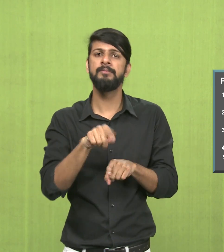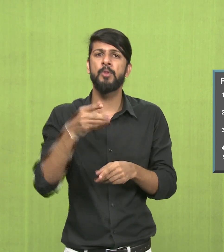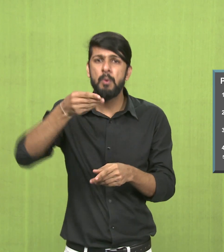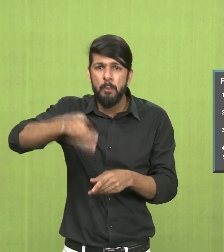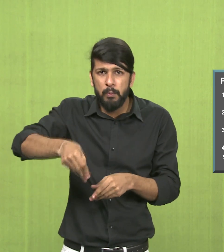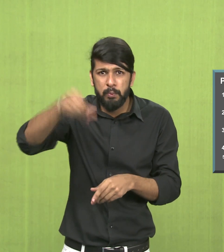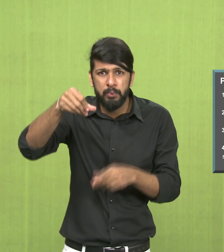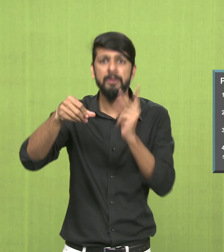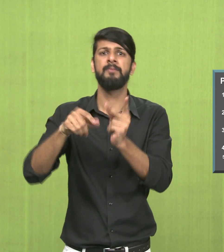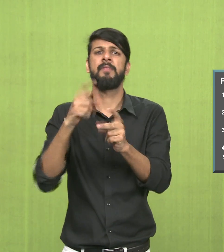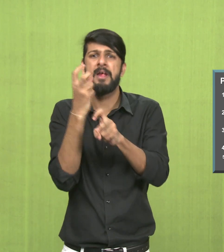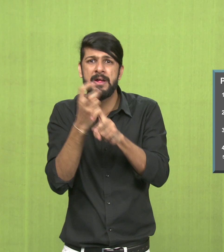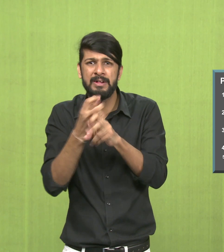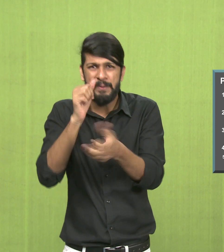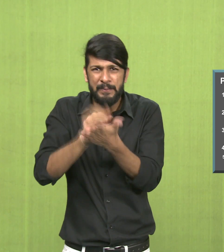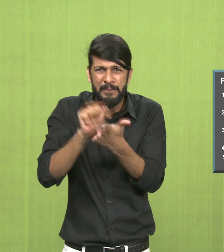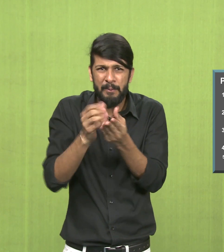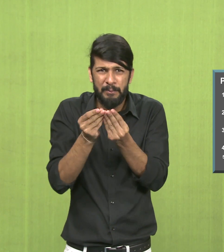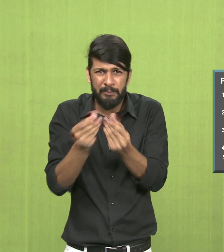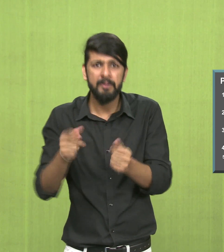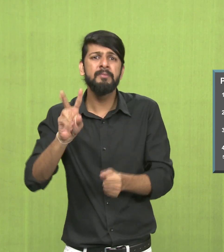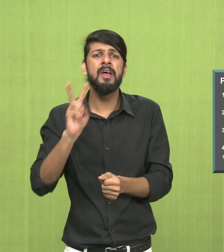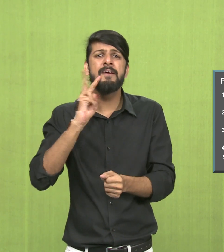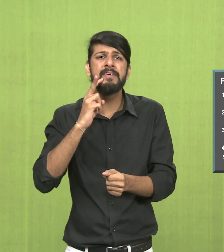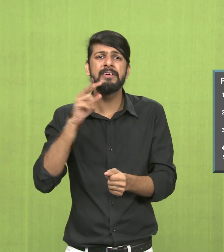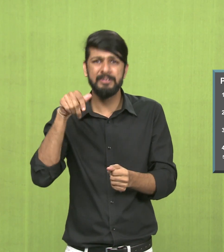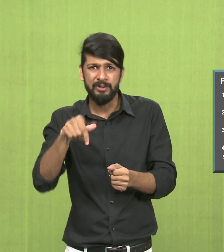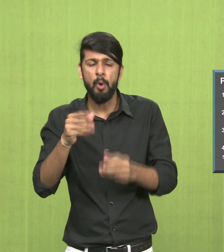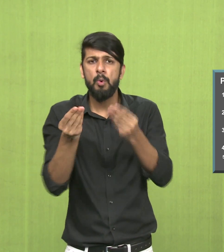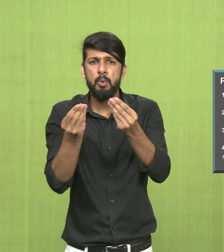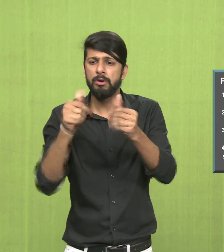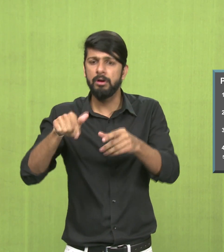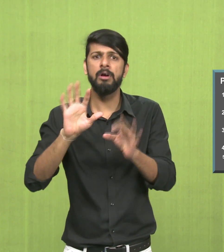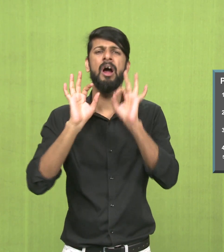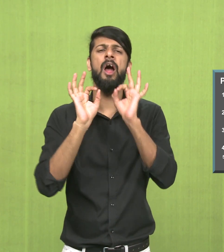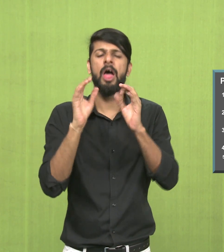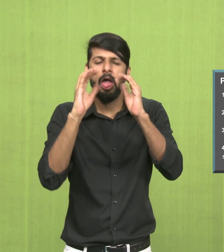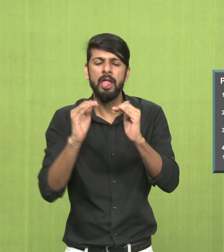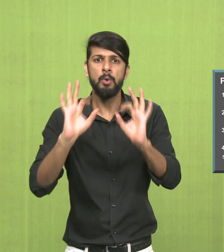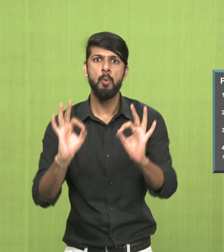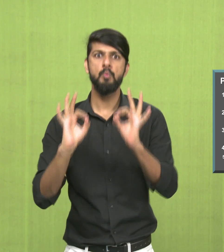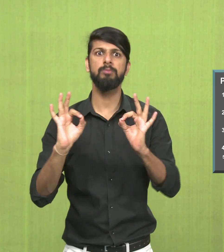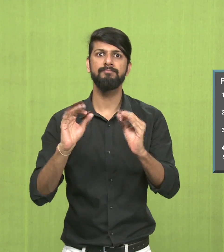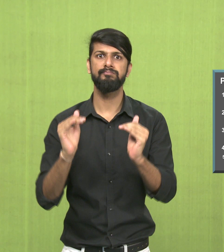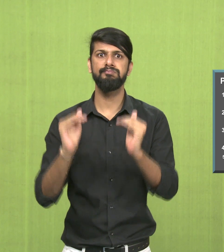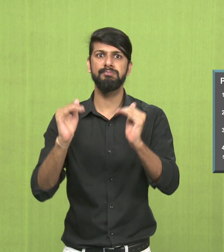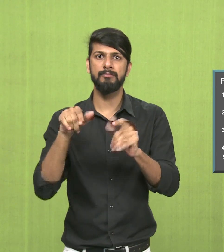of the same materials, but much more finer. So, mud, fine sand, rock